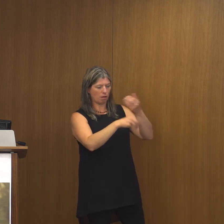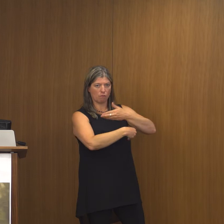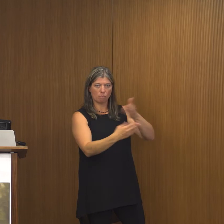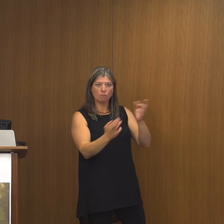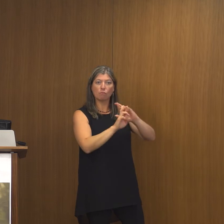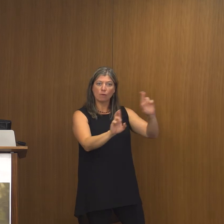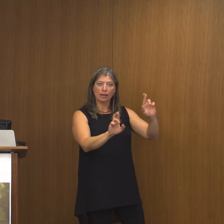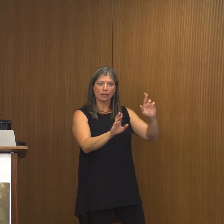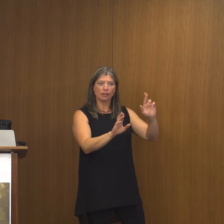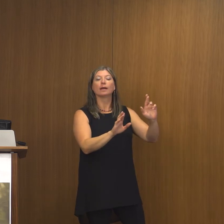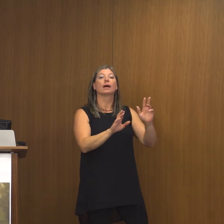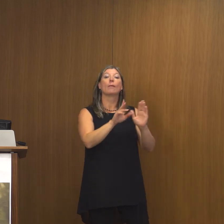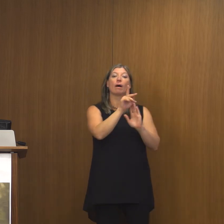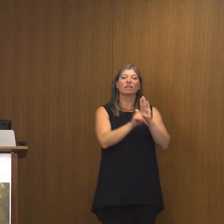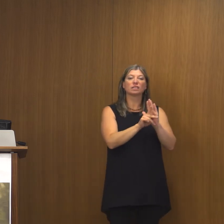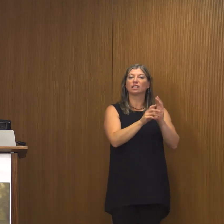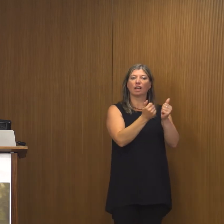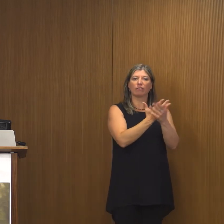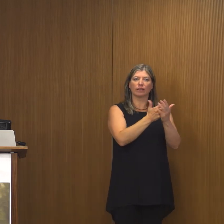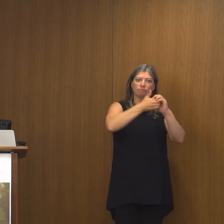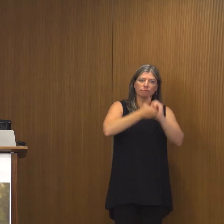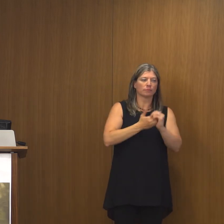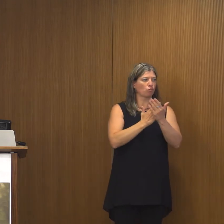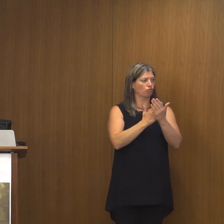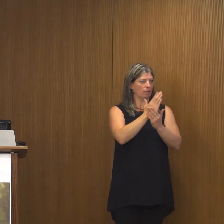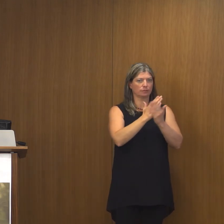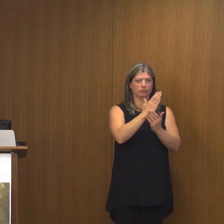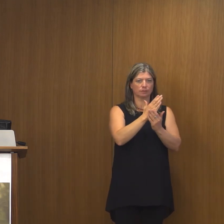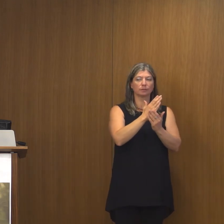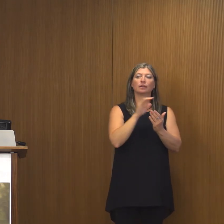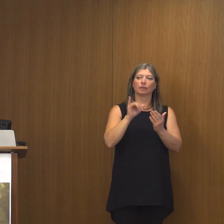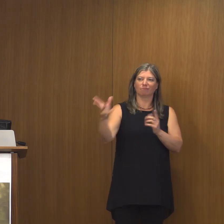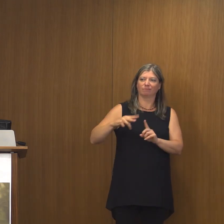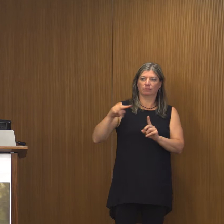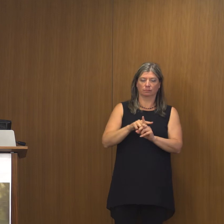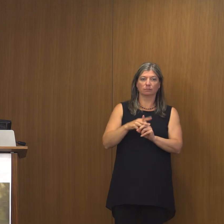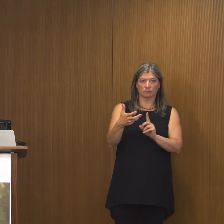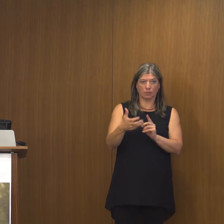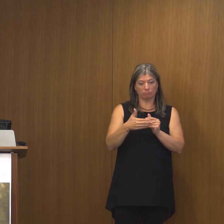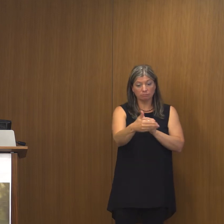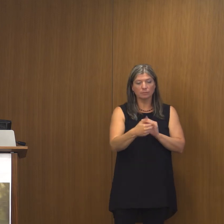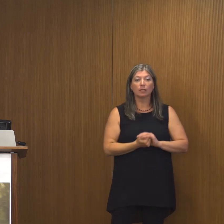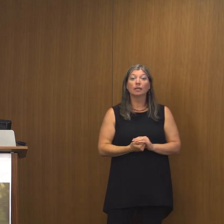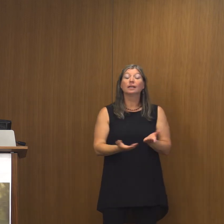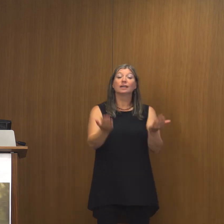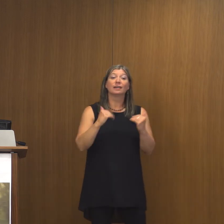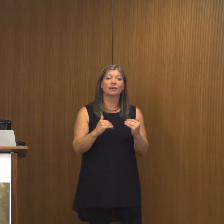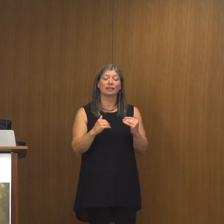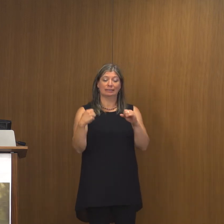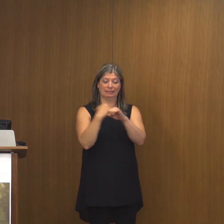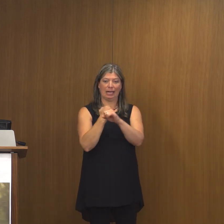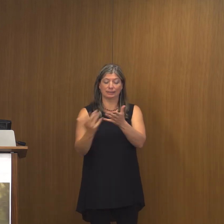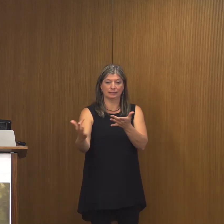and policy documents follow a rights-based approach. And creating databases to share